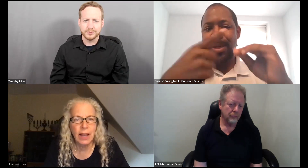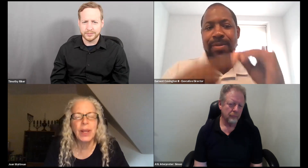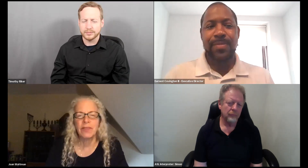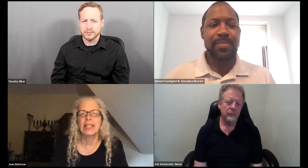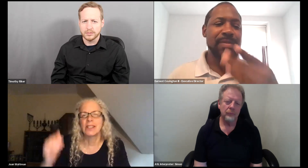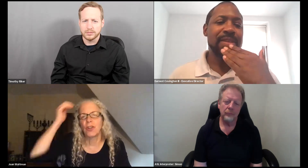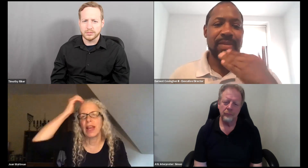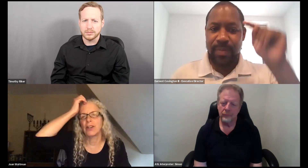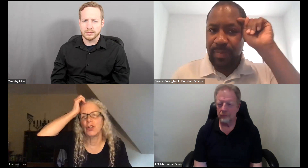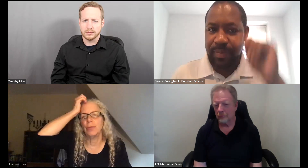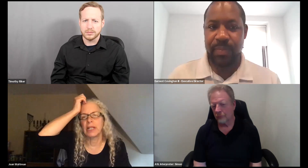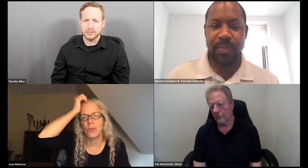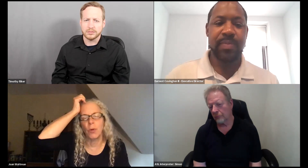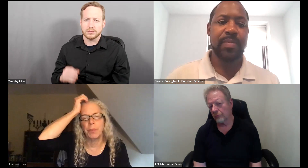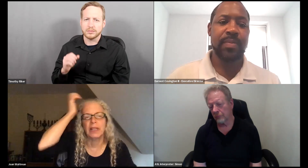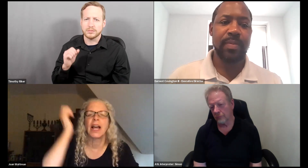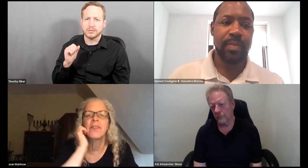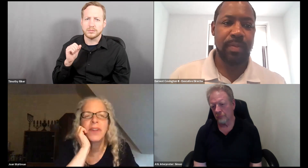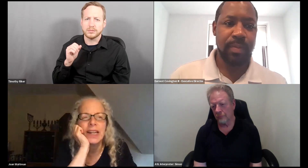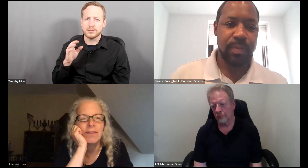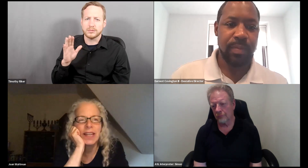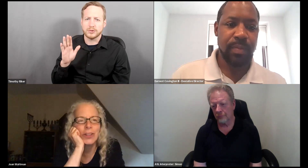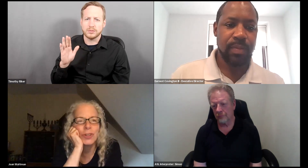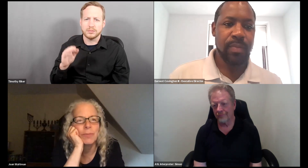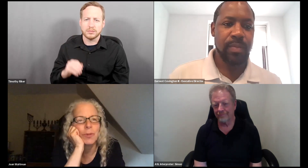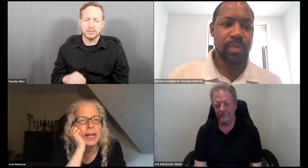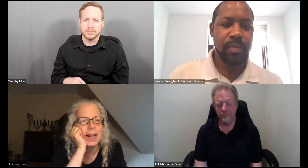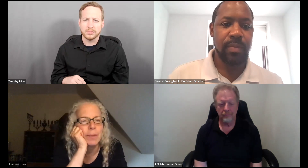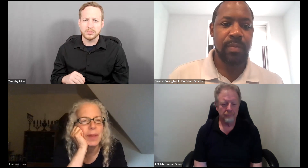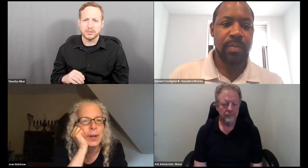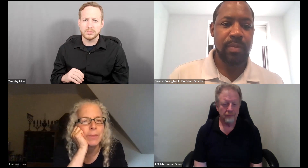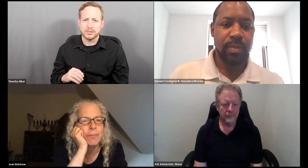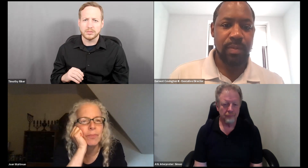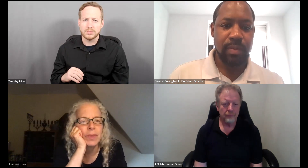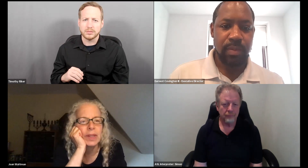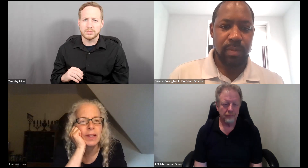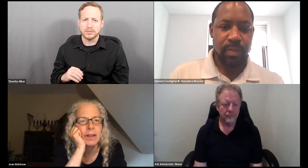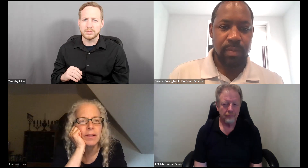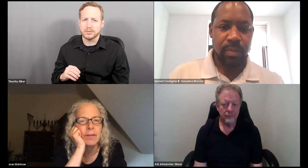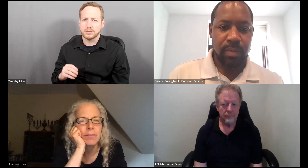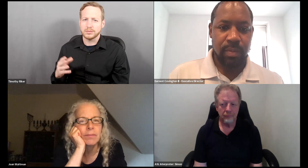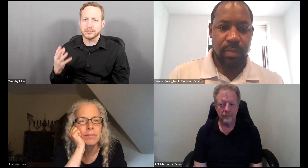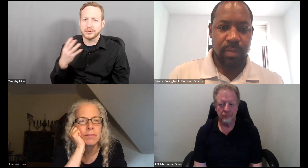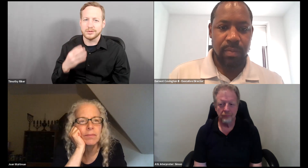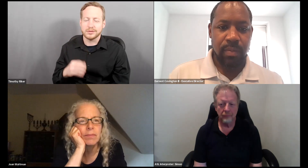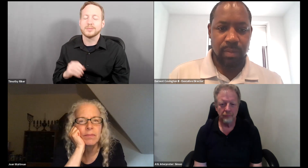virtually, and we have to consider that too, because it won't be a live event. Thank you, Tim, for bringing it up that way.